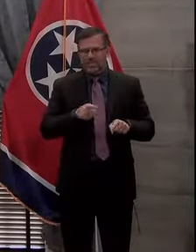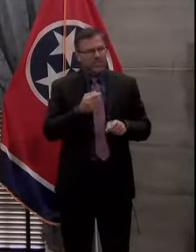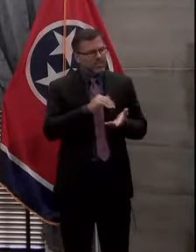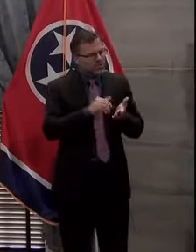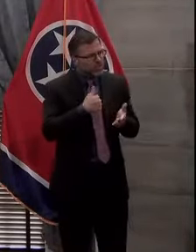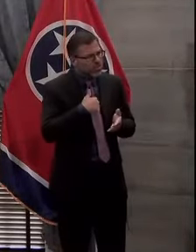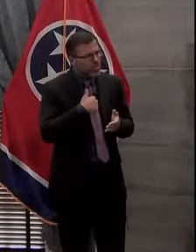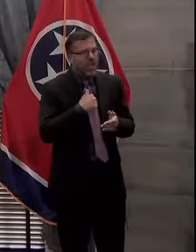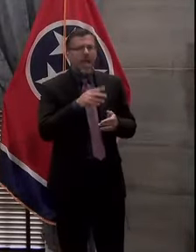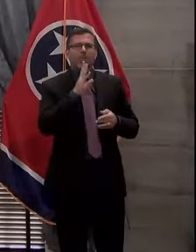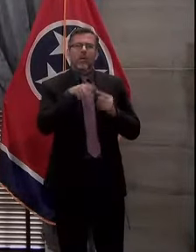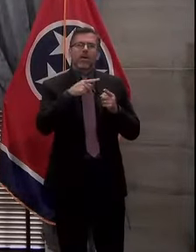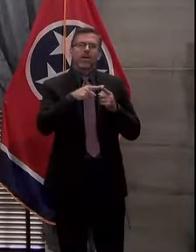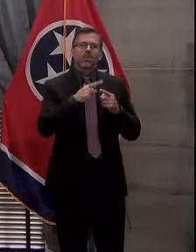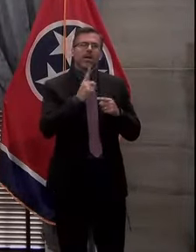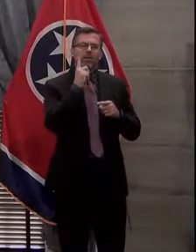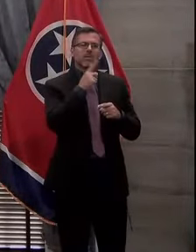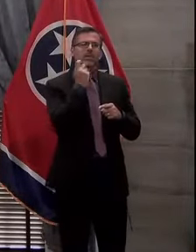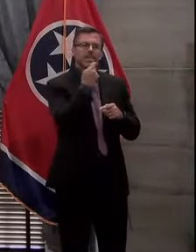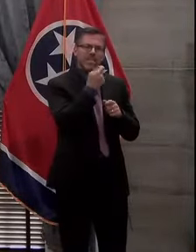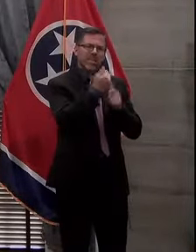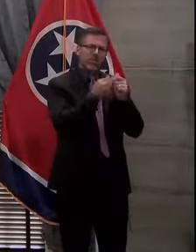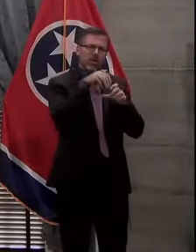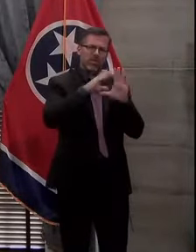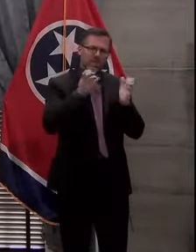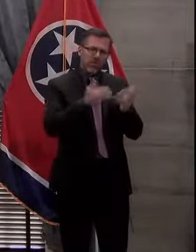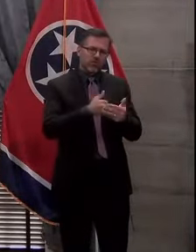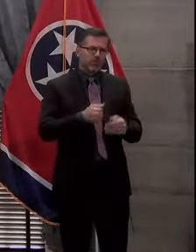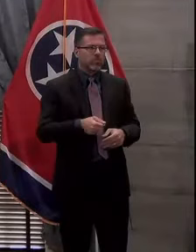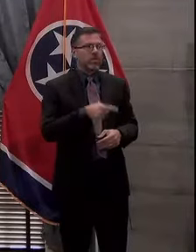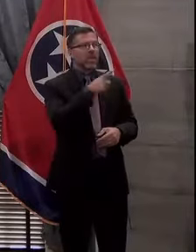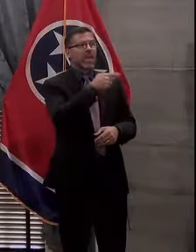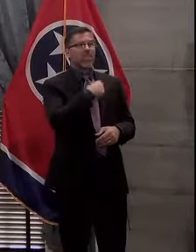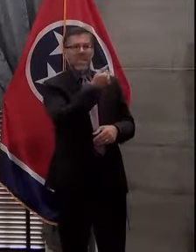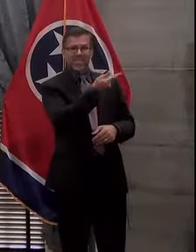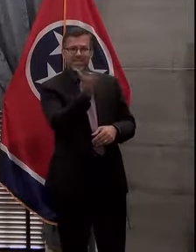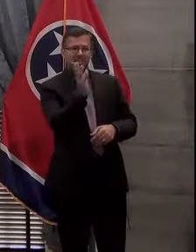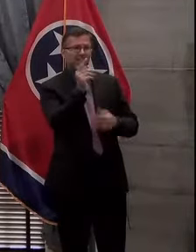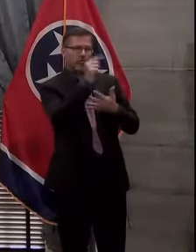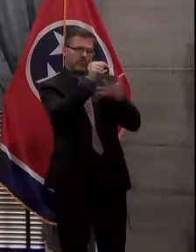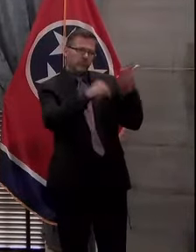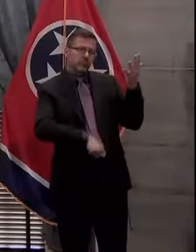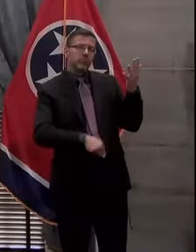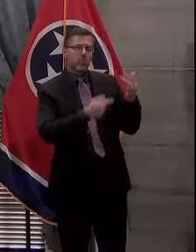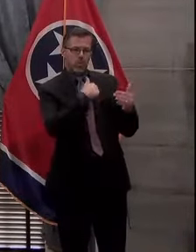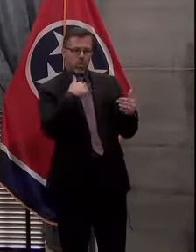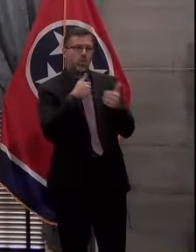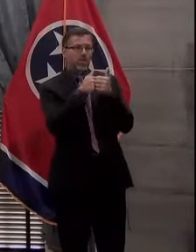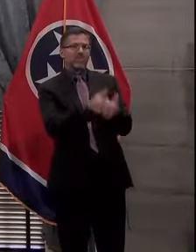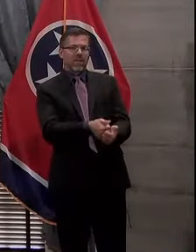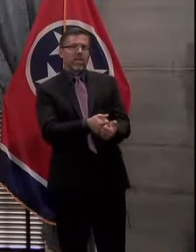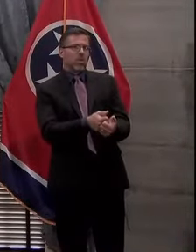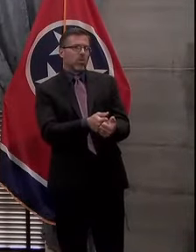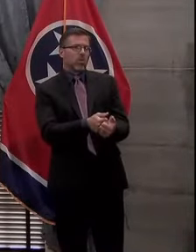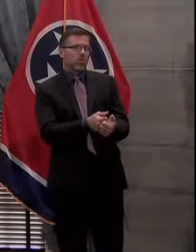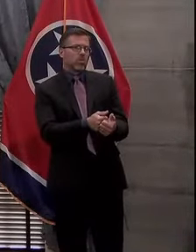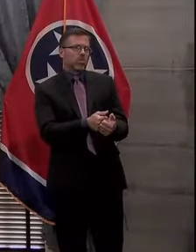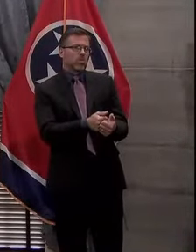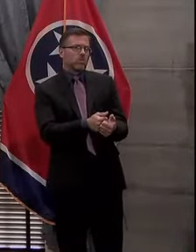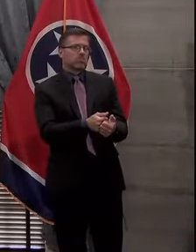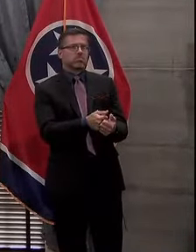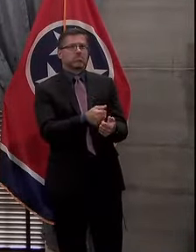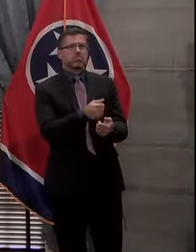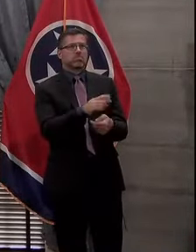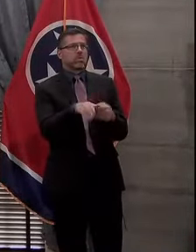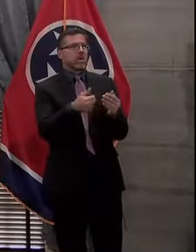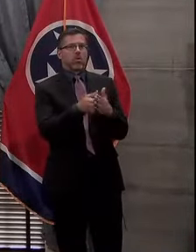about testing everyone who is in the classroom. So they give a number of guidelines, and as I said, we follow to the degree that it's at all possible,